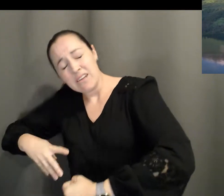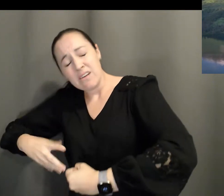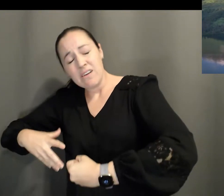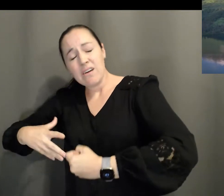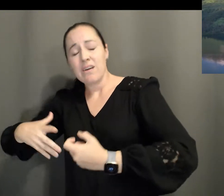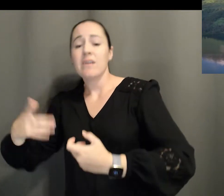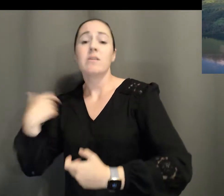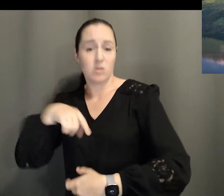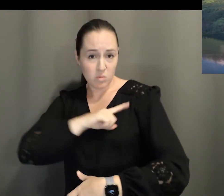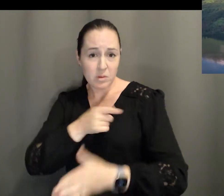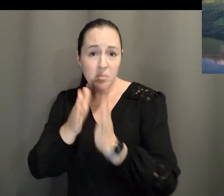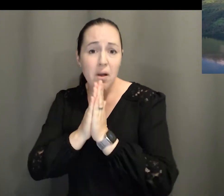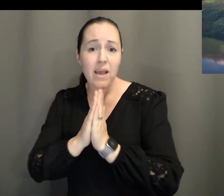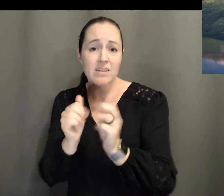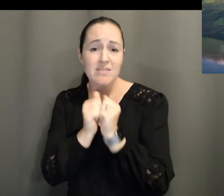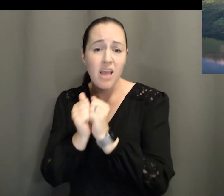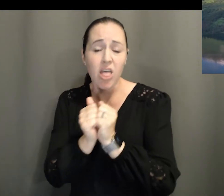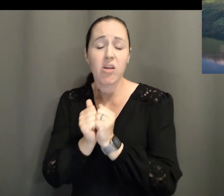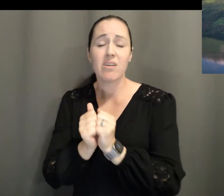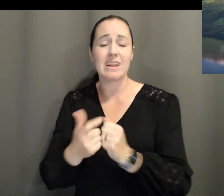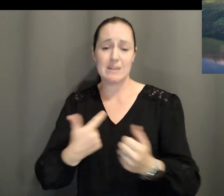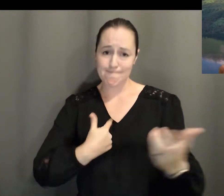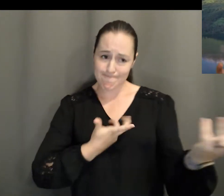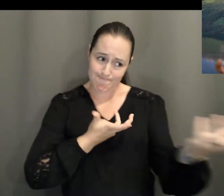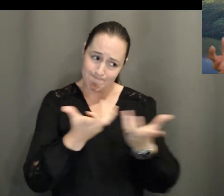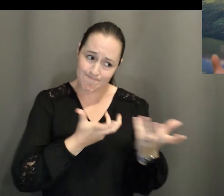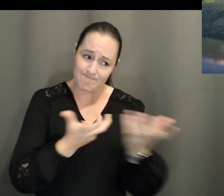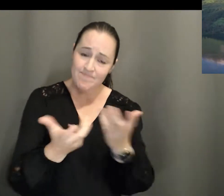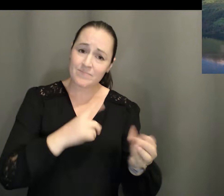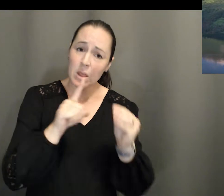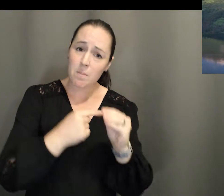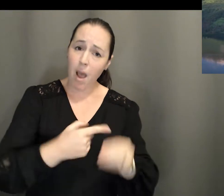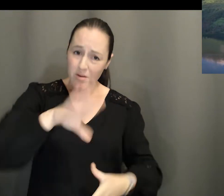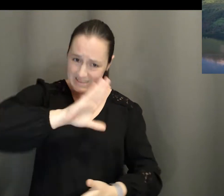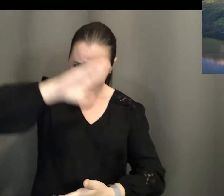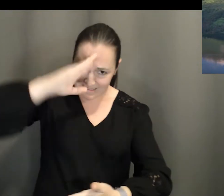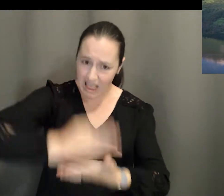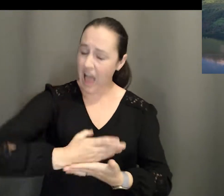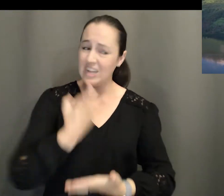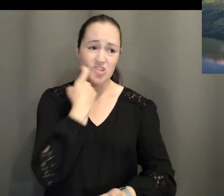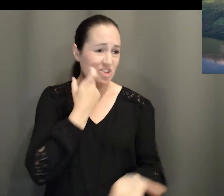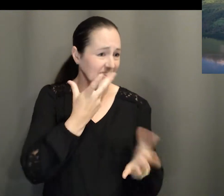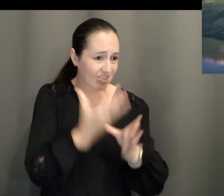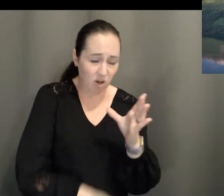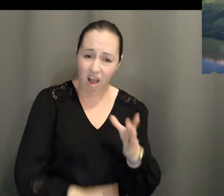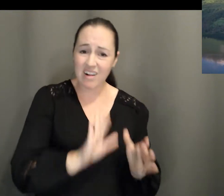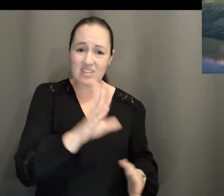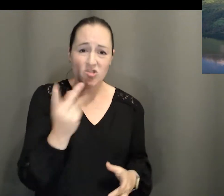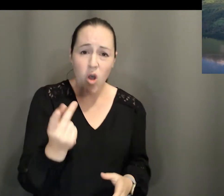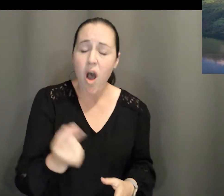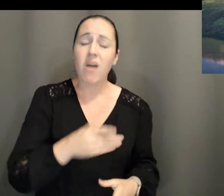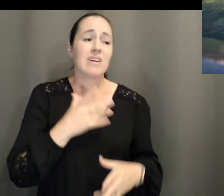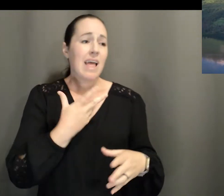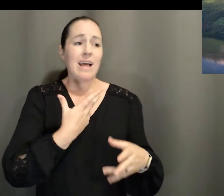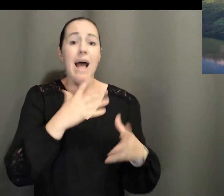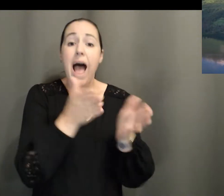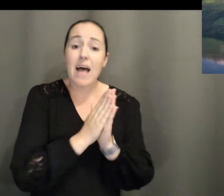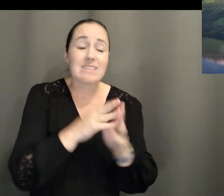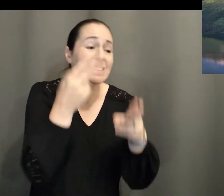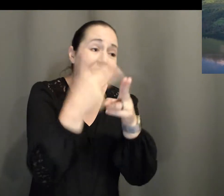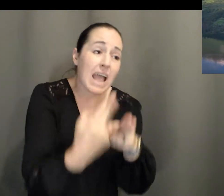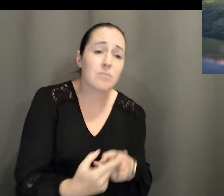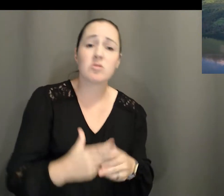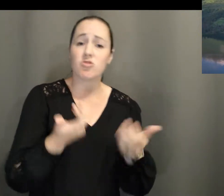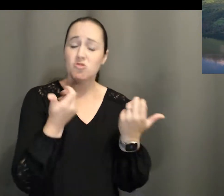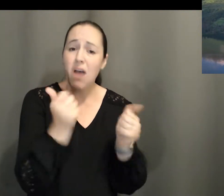just starts wailing and holding me. And we pray together. And I'm talking to him about his son that he's just lost, talking to